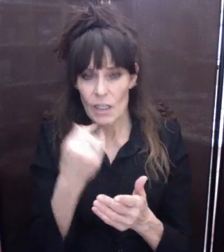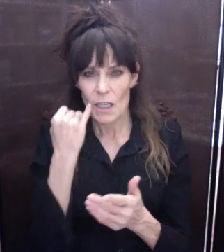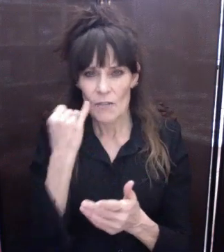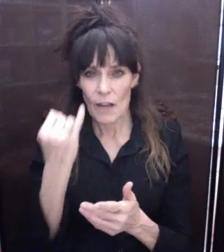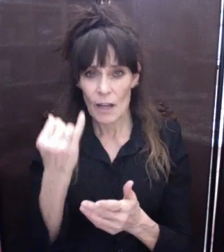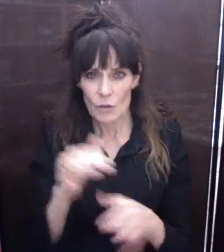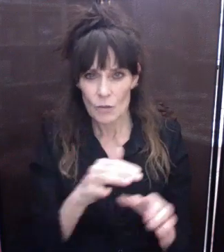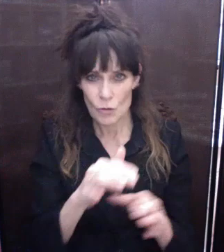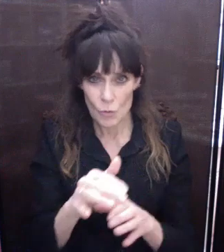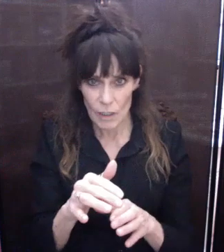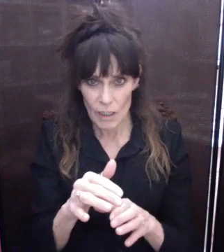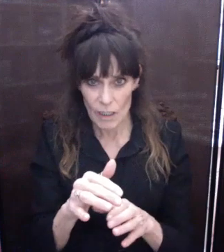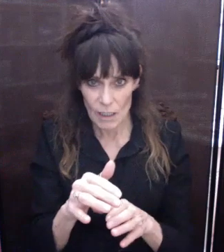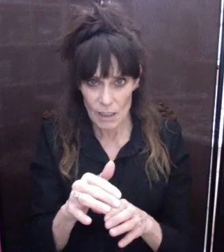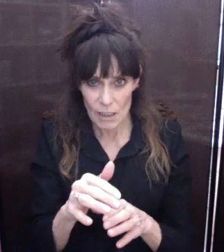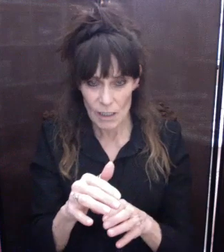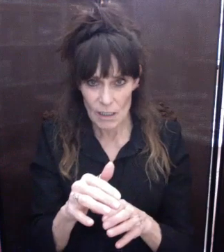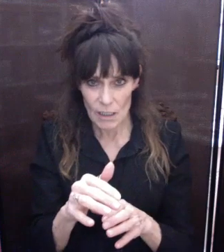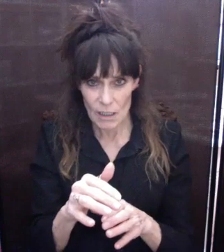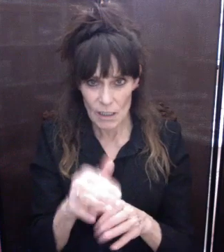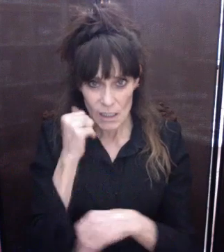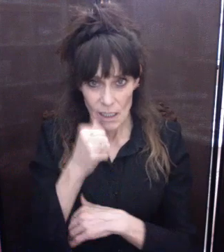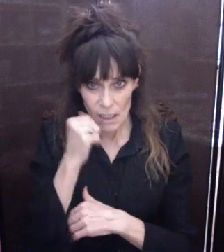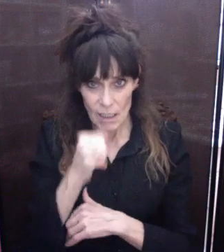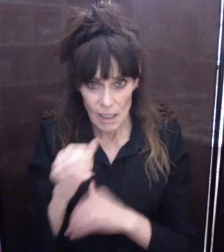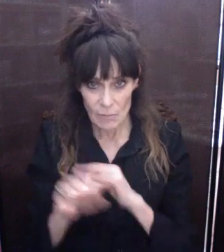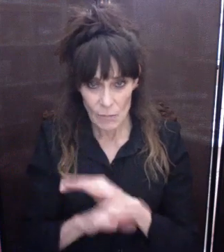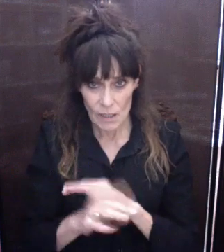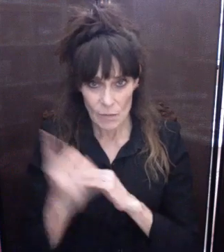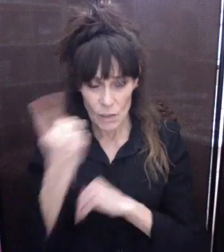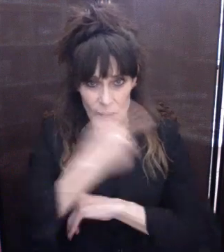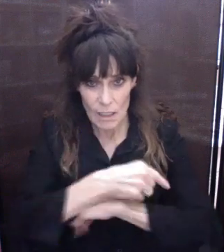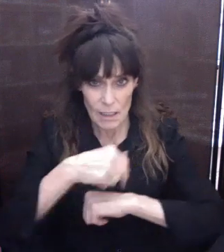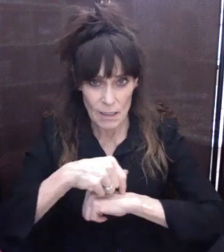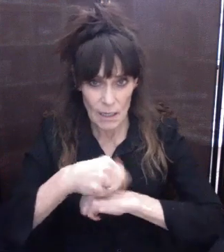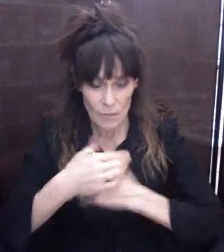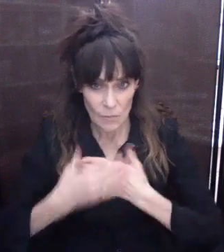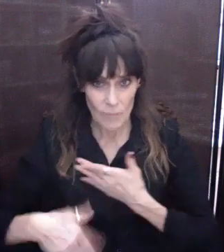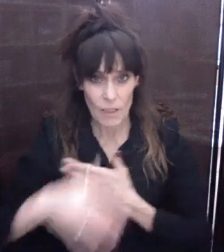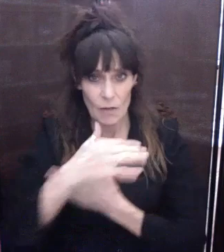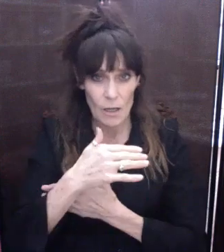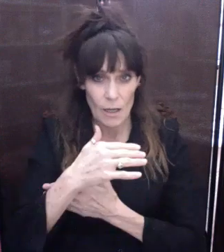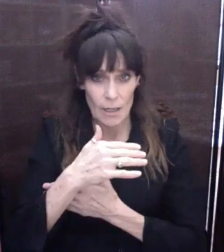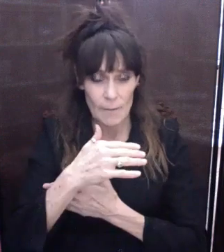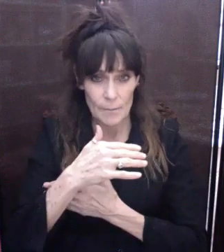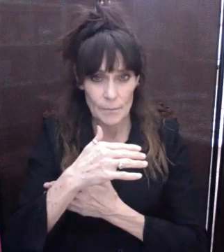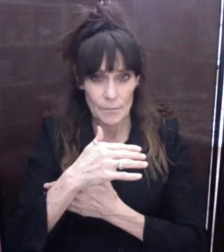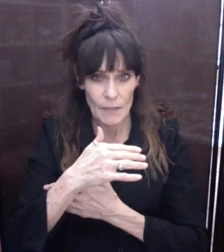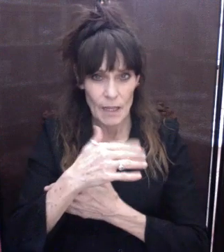on a day-to-day basis, one day at a time for the rest of my life and looking at it that way, I'd probably go out and get drunk